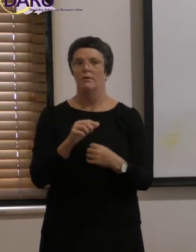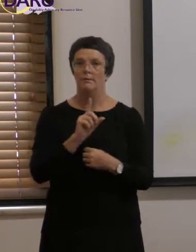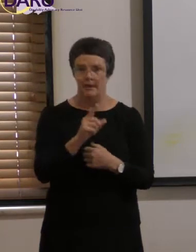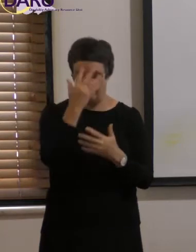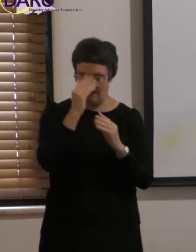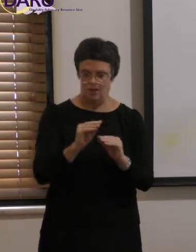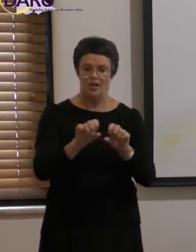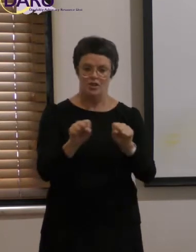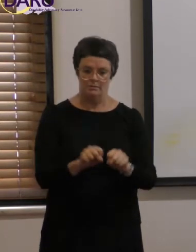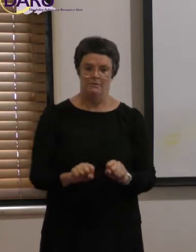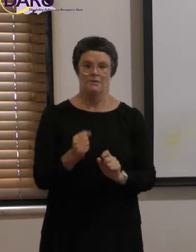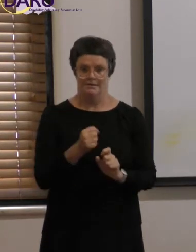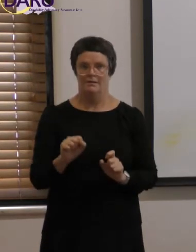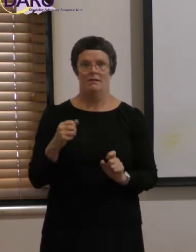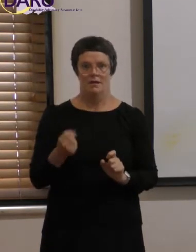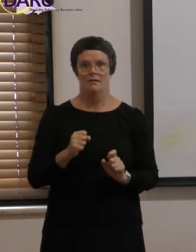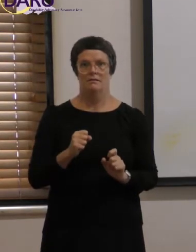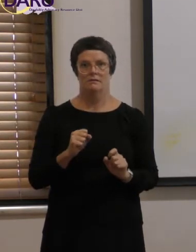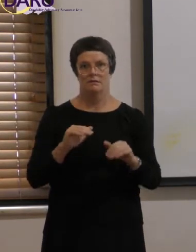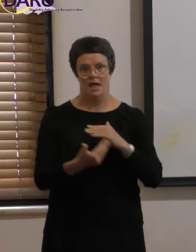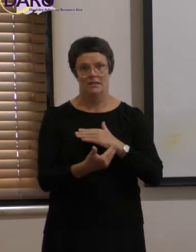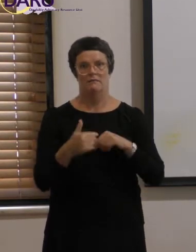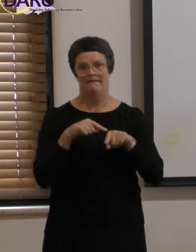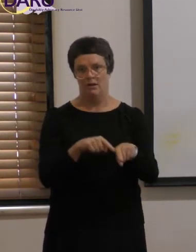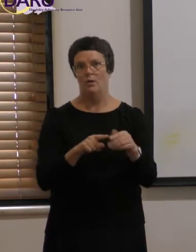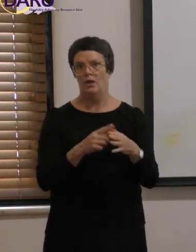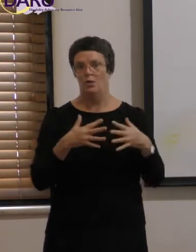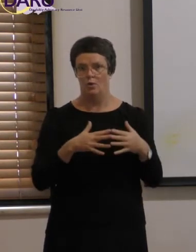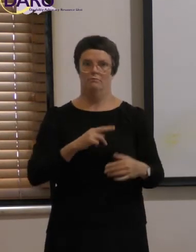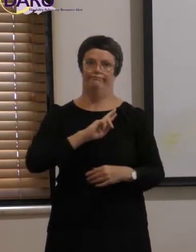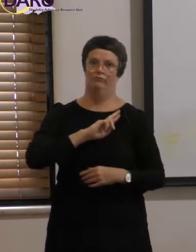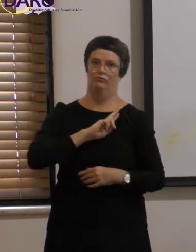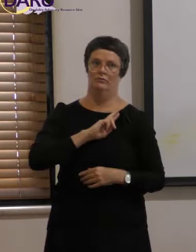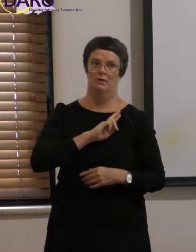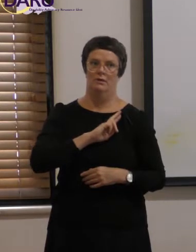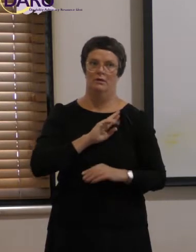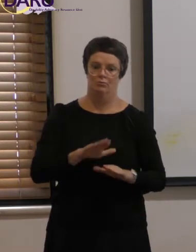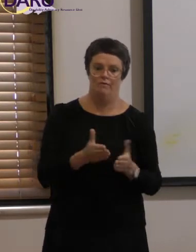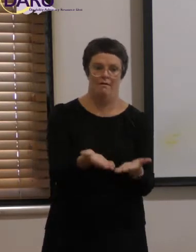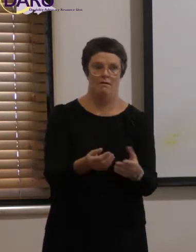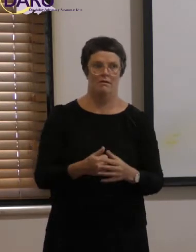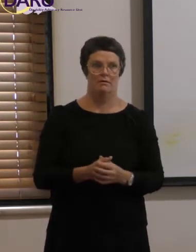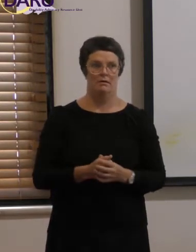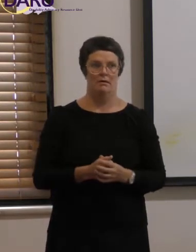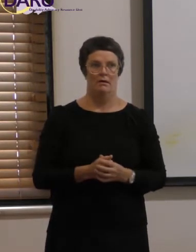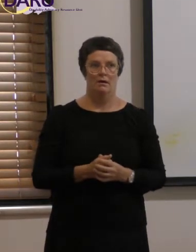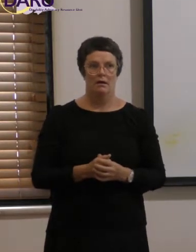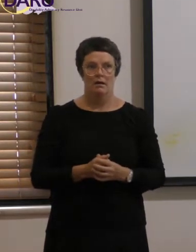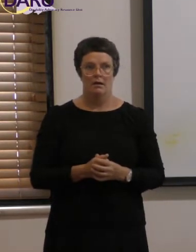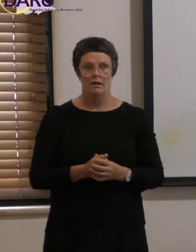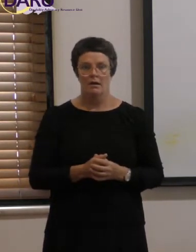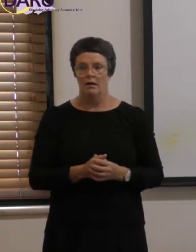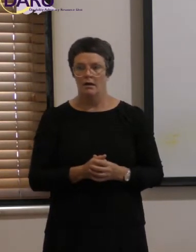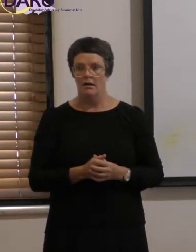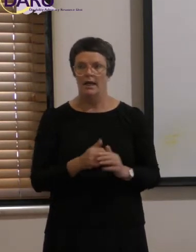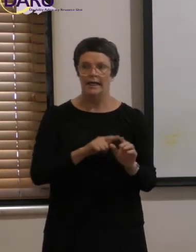to ensure that their educational needs are met. Yeah. That's up, And I think the kids between IQs of 70 and 90 really fall through the gaps